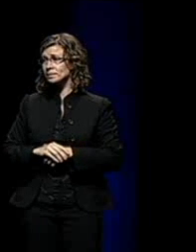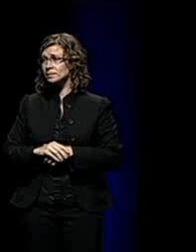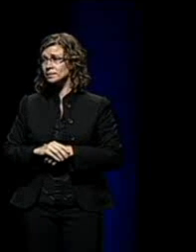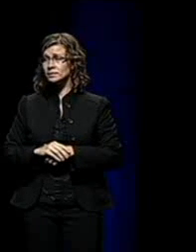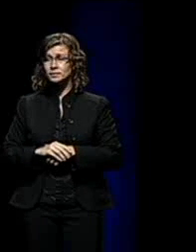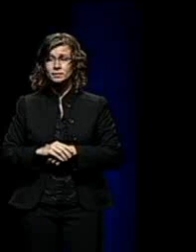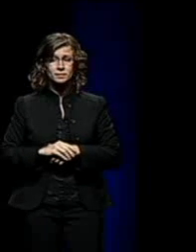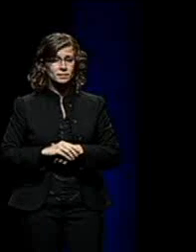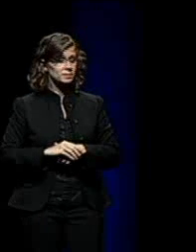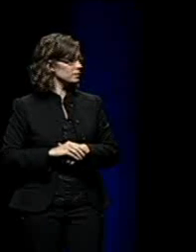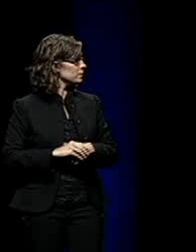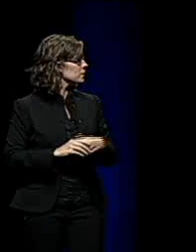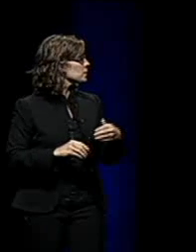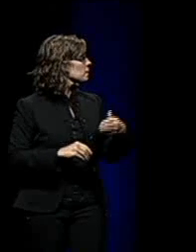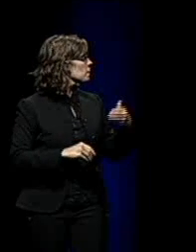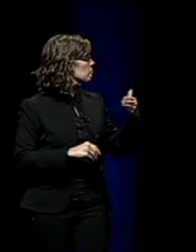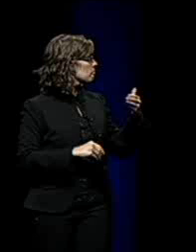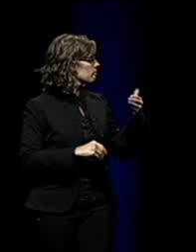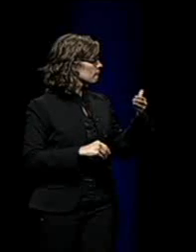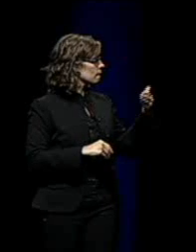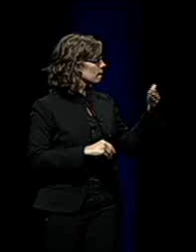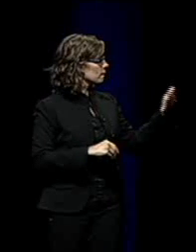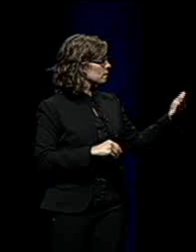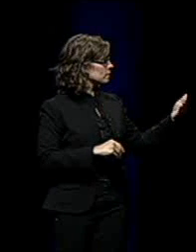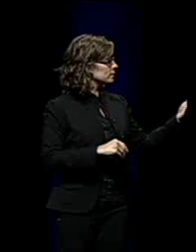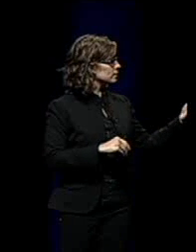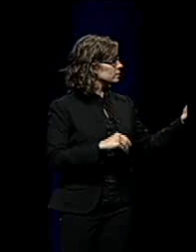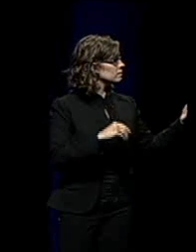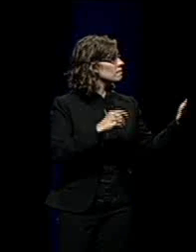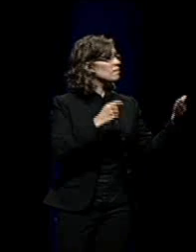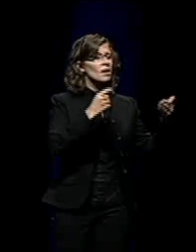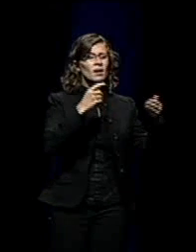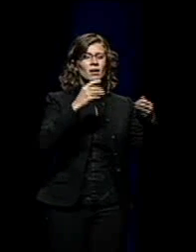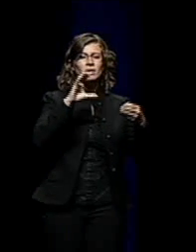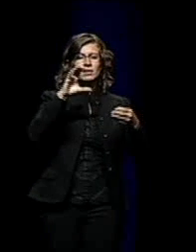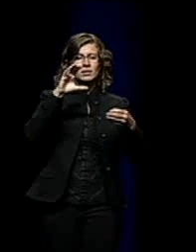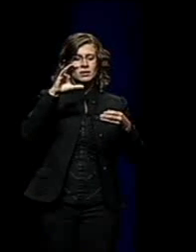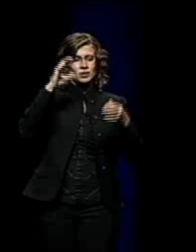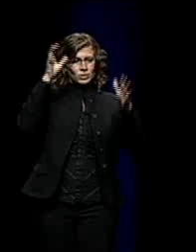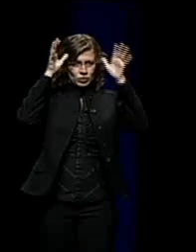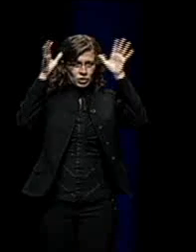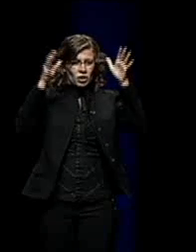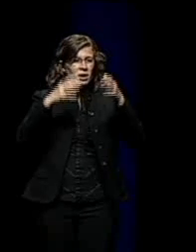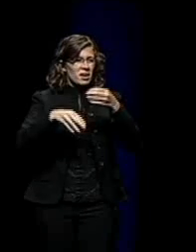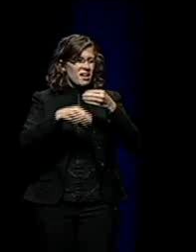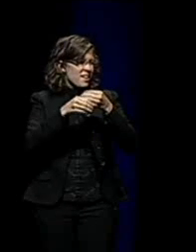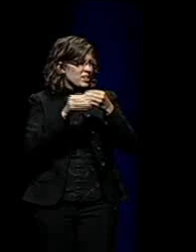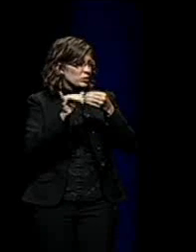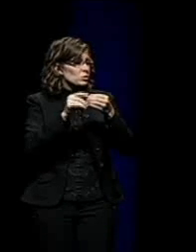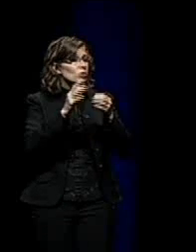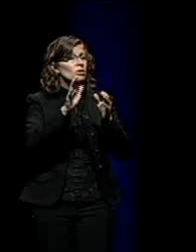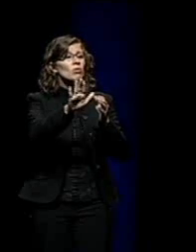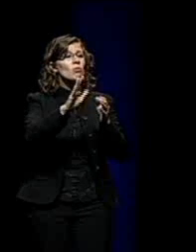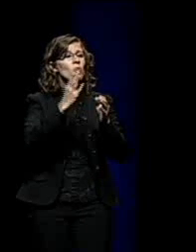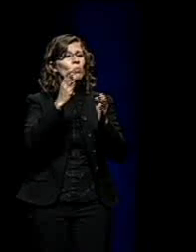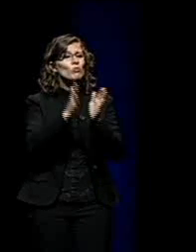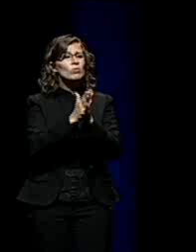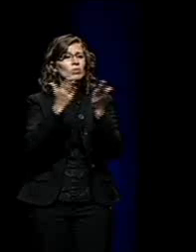If I may add as well, in one of your handouts, in your folders today, you can see, and this goes along with